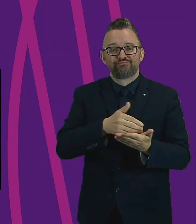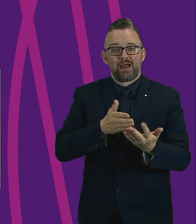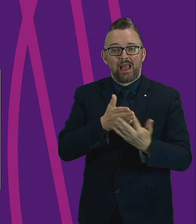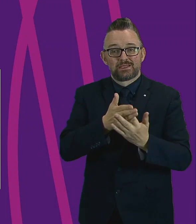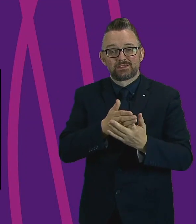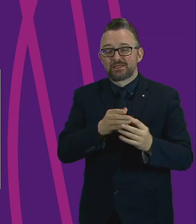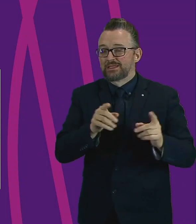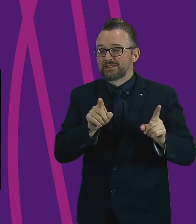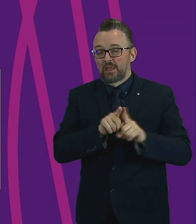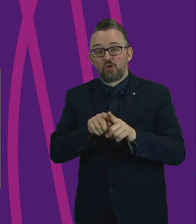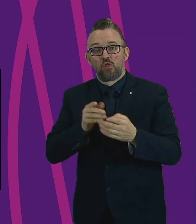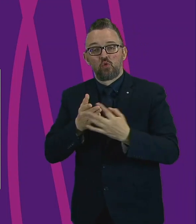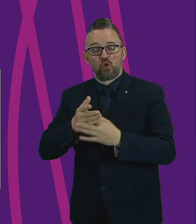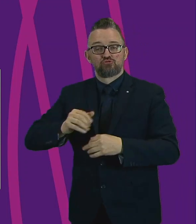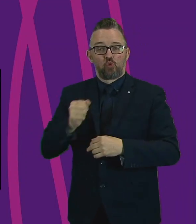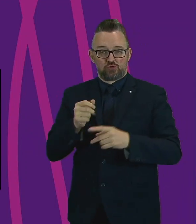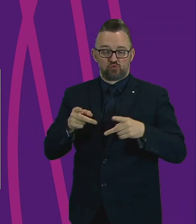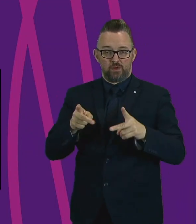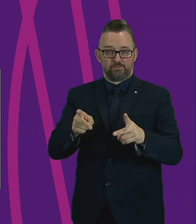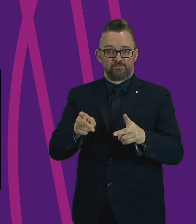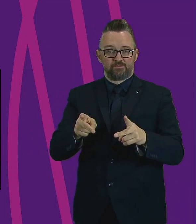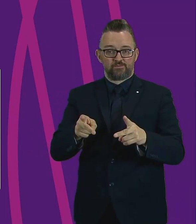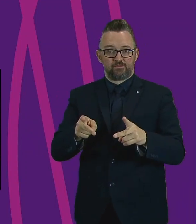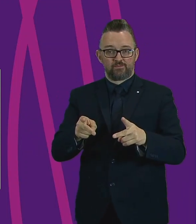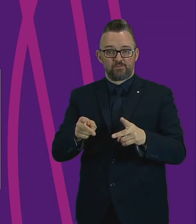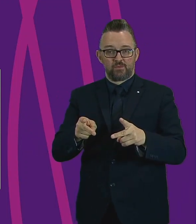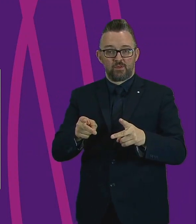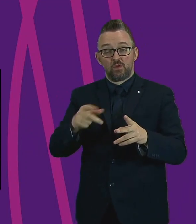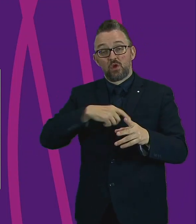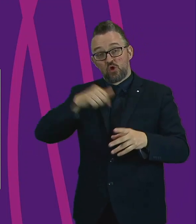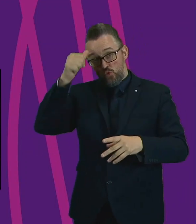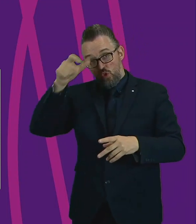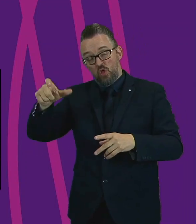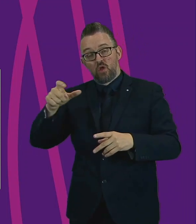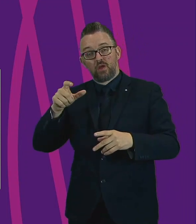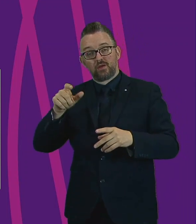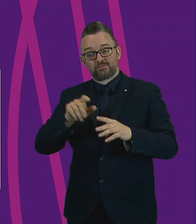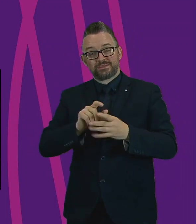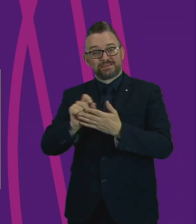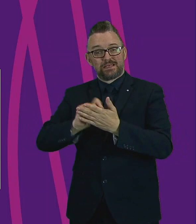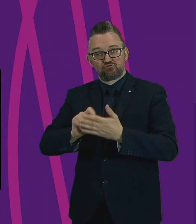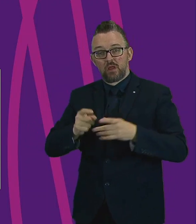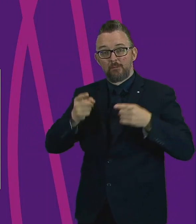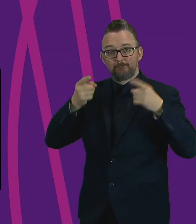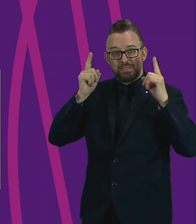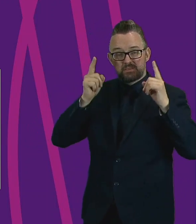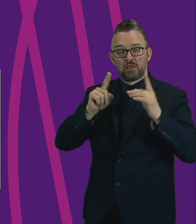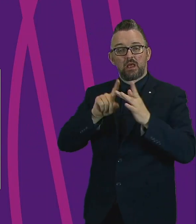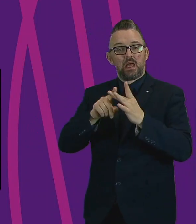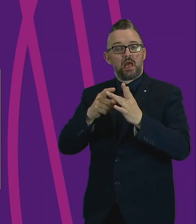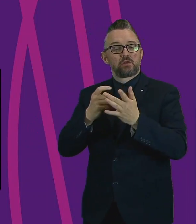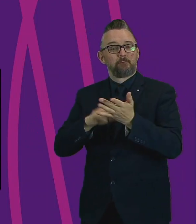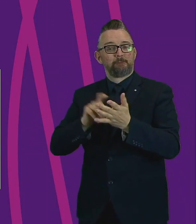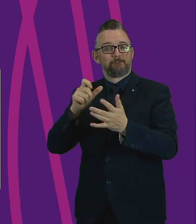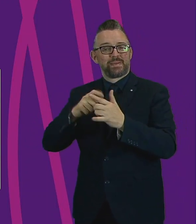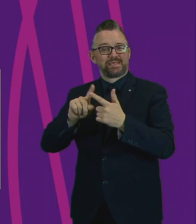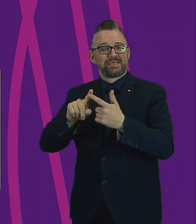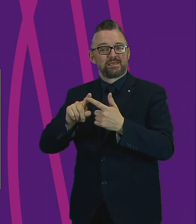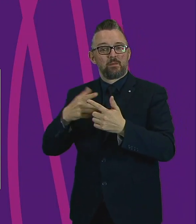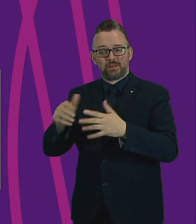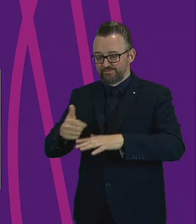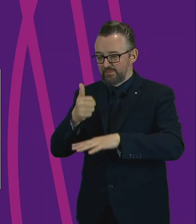Scottish self-sustainable way. And I'm aware of the good work that the Cabinet Secretary and Minister Ivan McKee have implemented